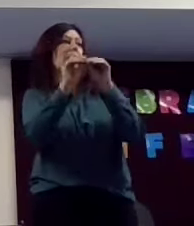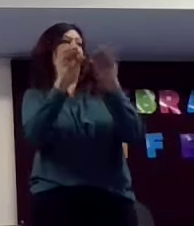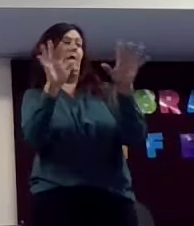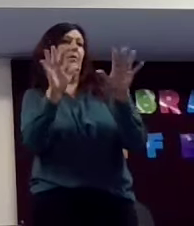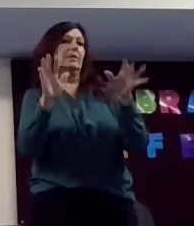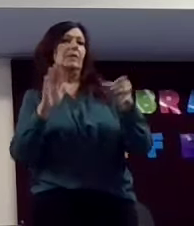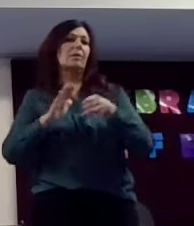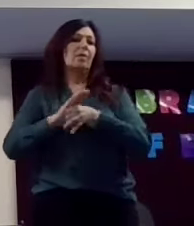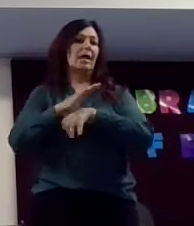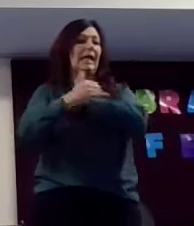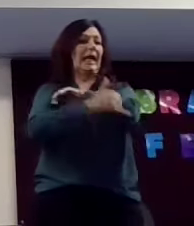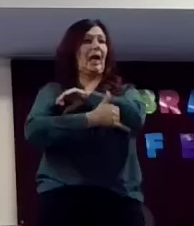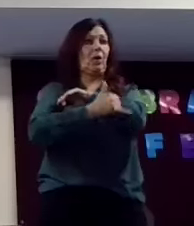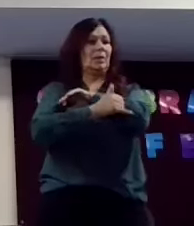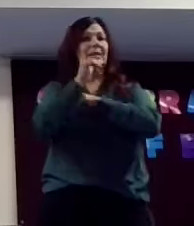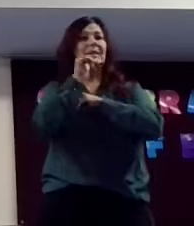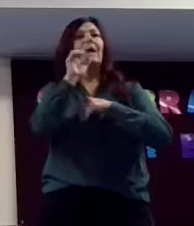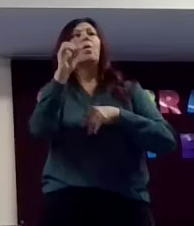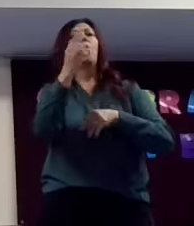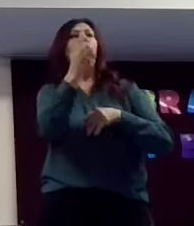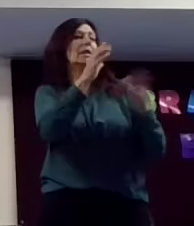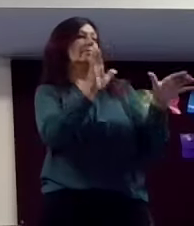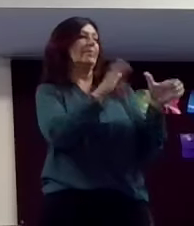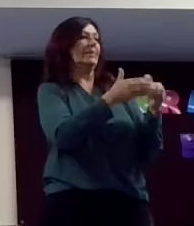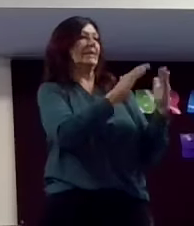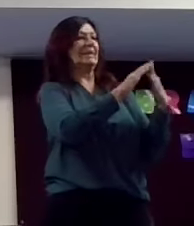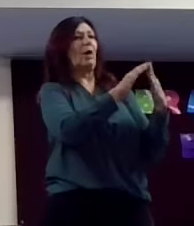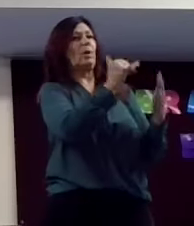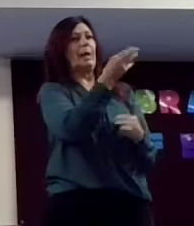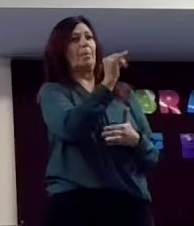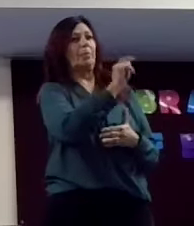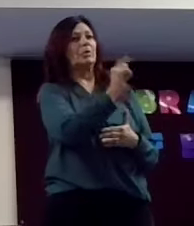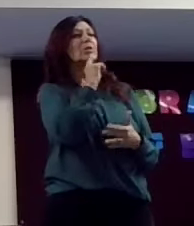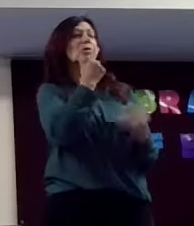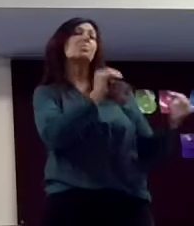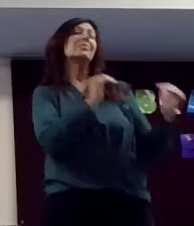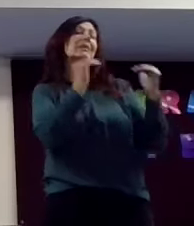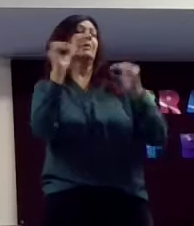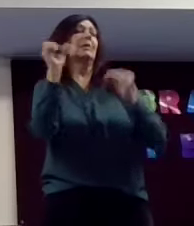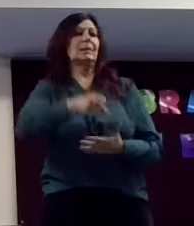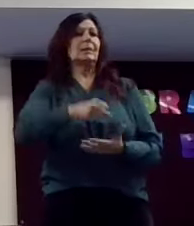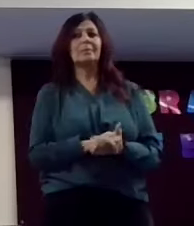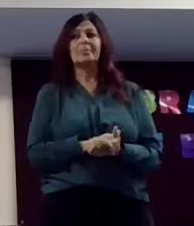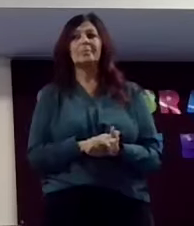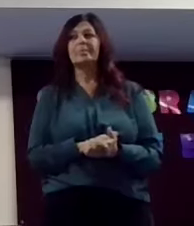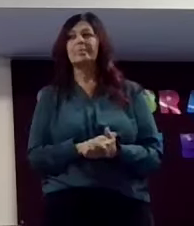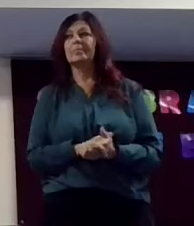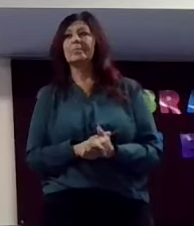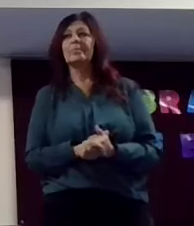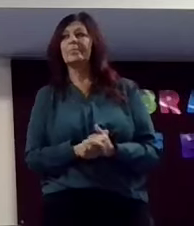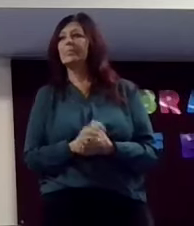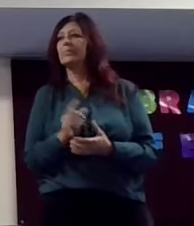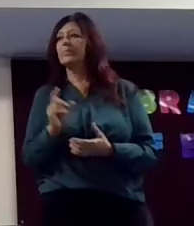the entire county as opposed to just the town of Amherst. So it is a step up. All right.